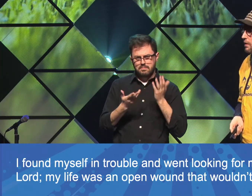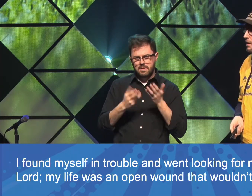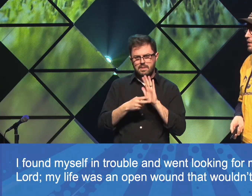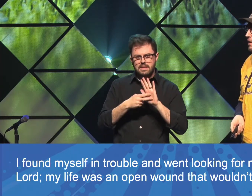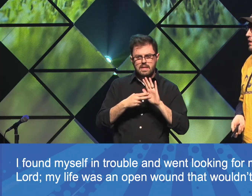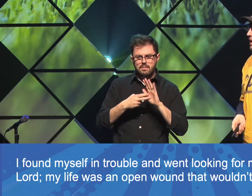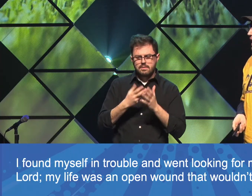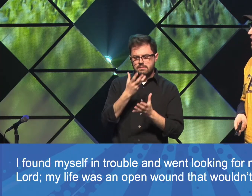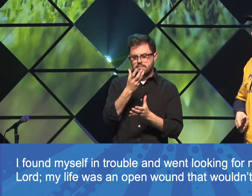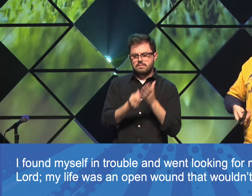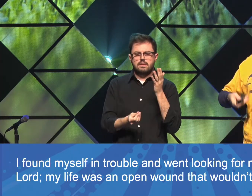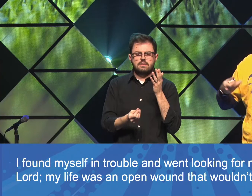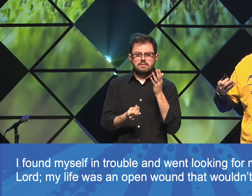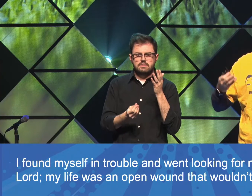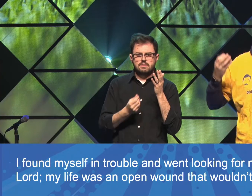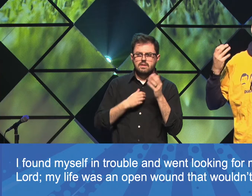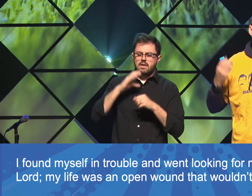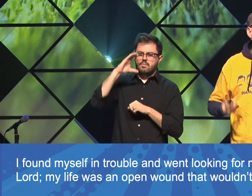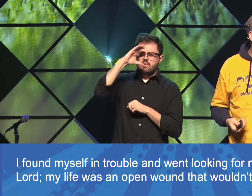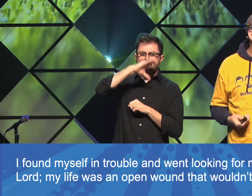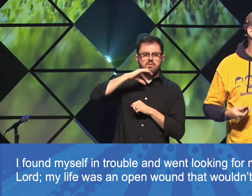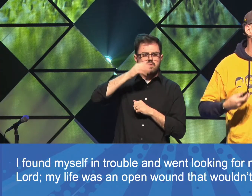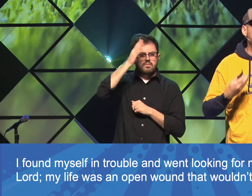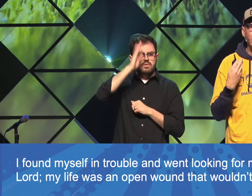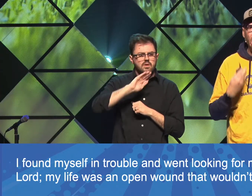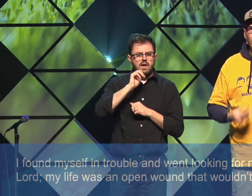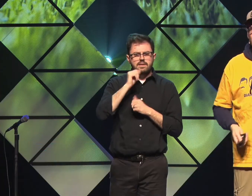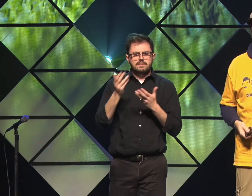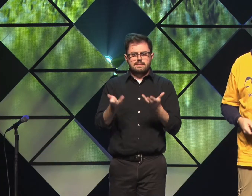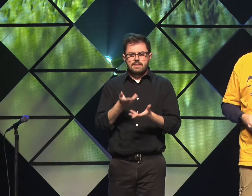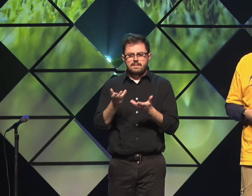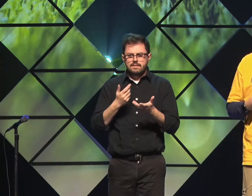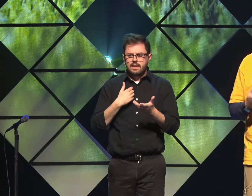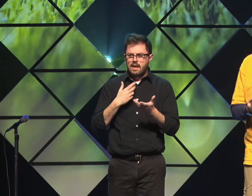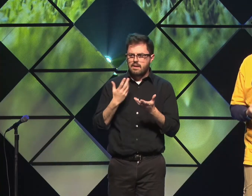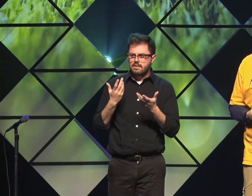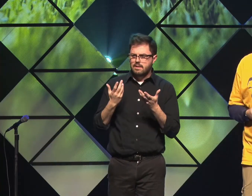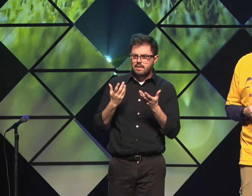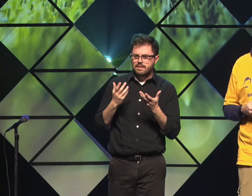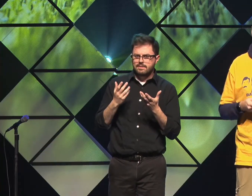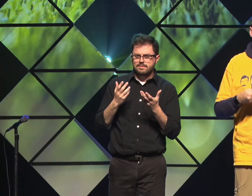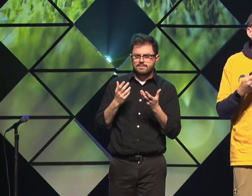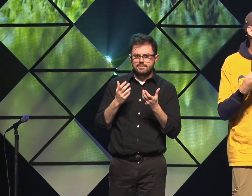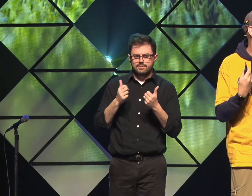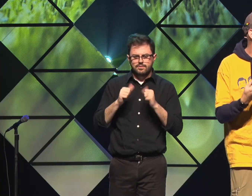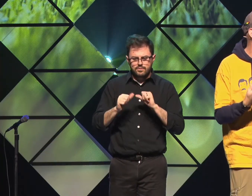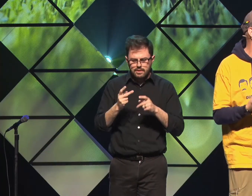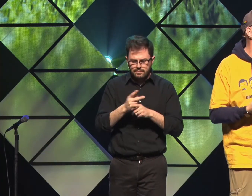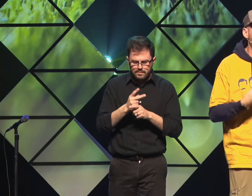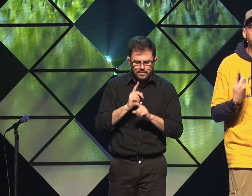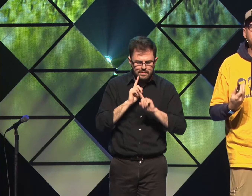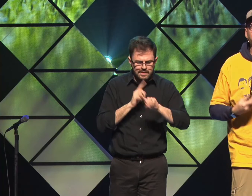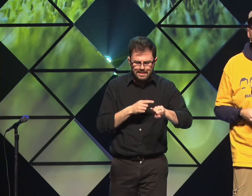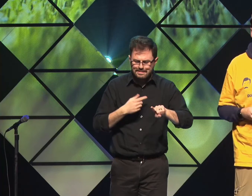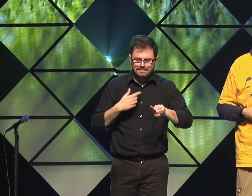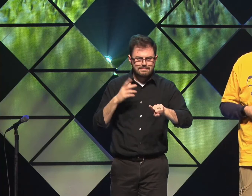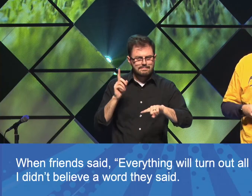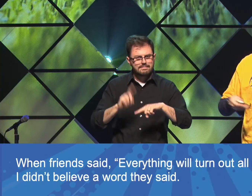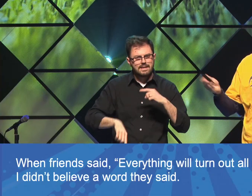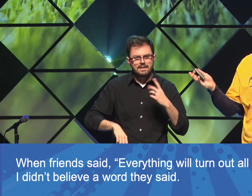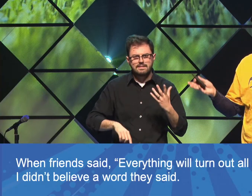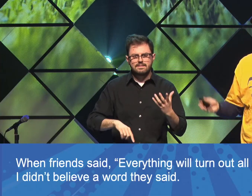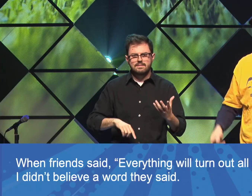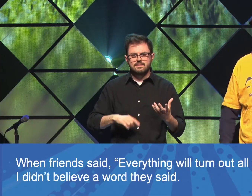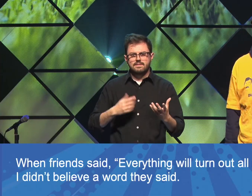anymore. And everywhere I turn, it's just raw and it hurts. The psalm goes on and says, my friends come to me and say,